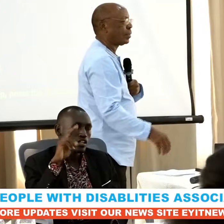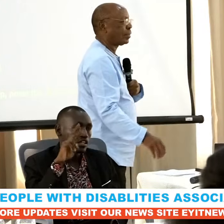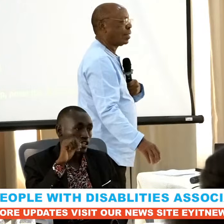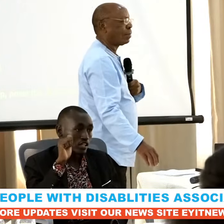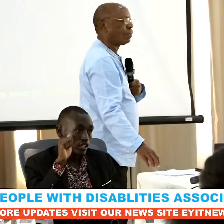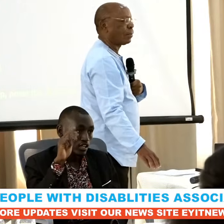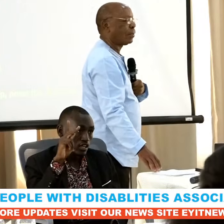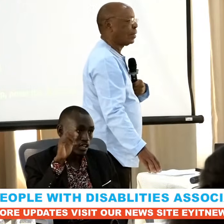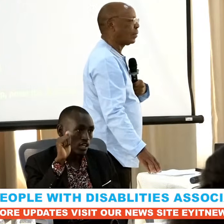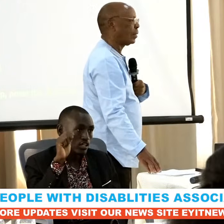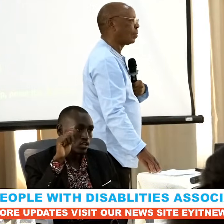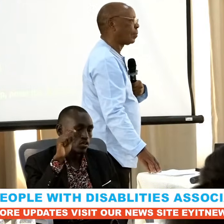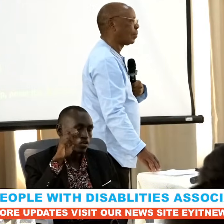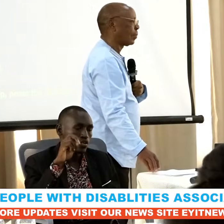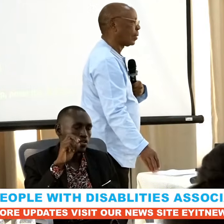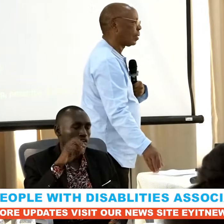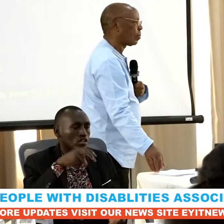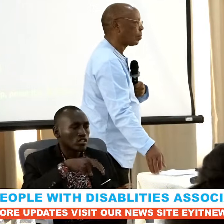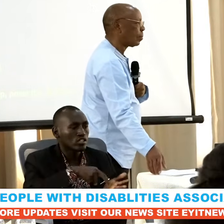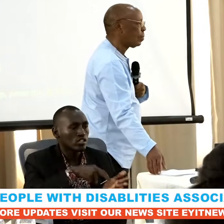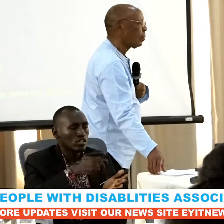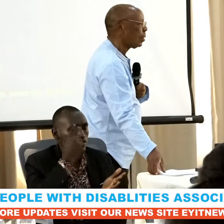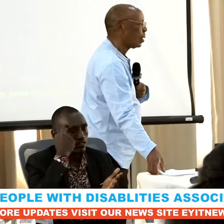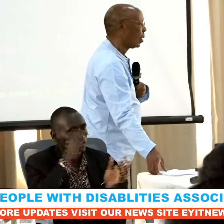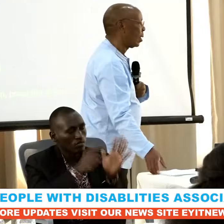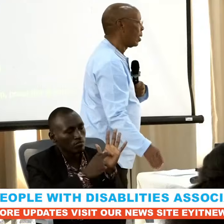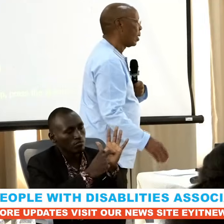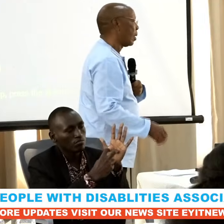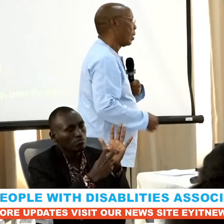is stand up for recognition.